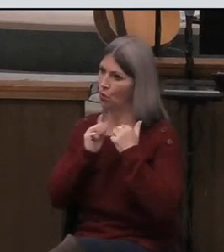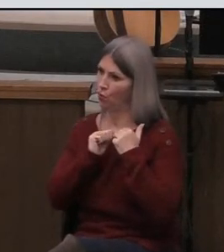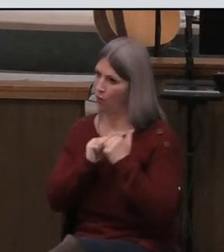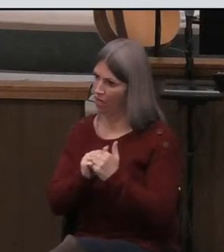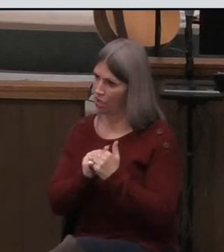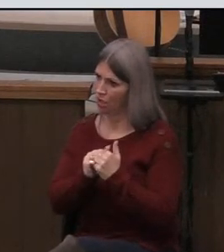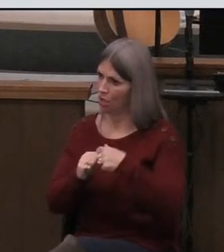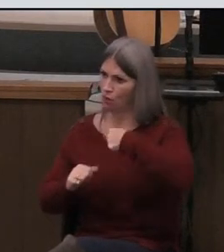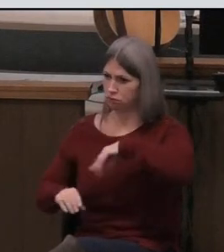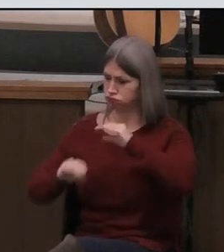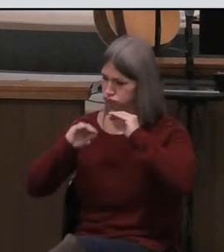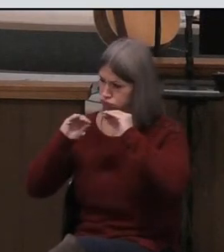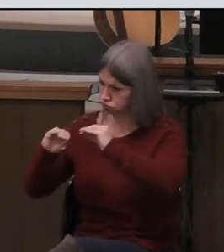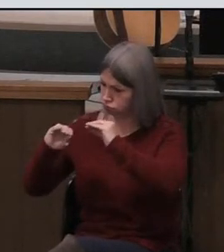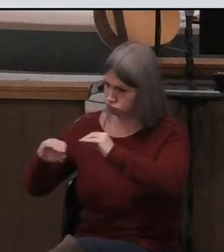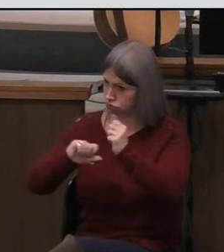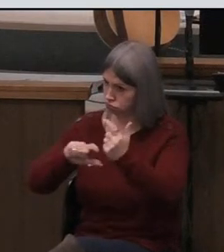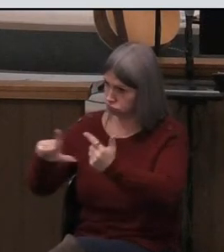teaching every man.